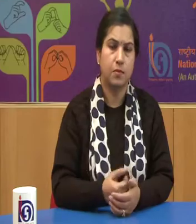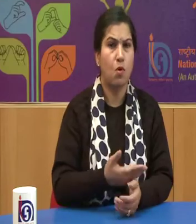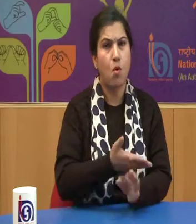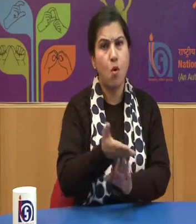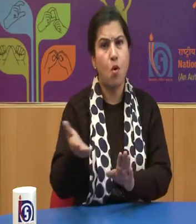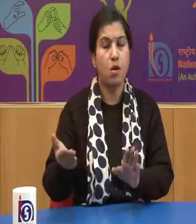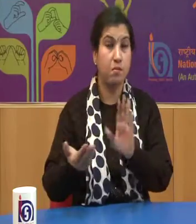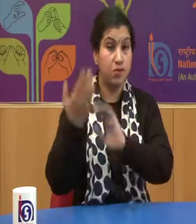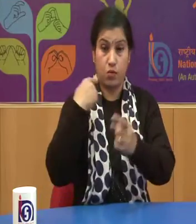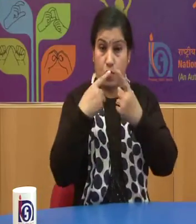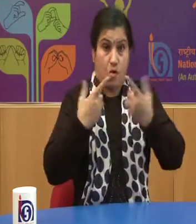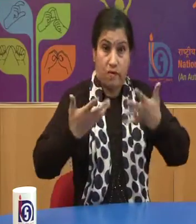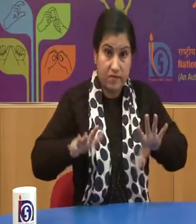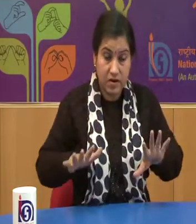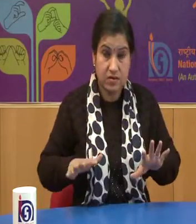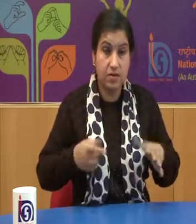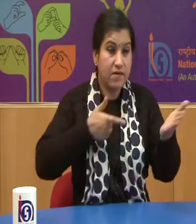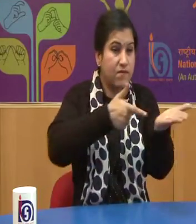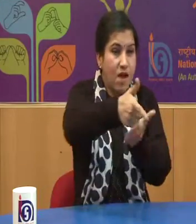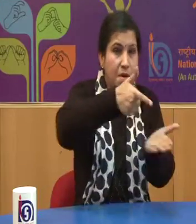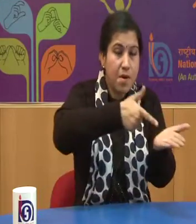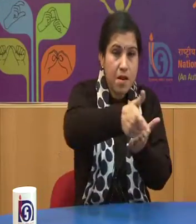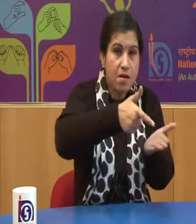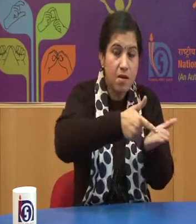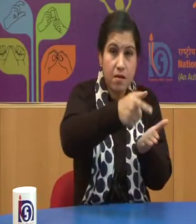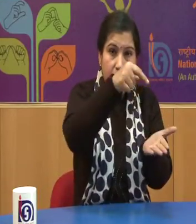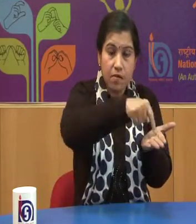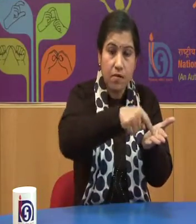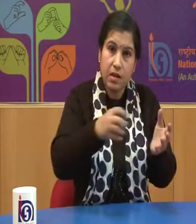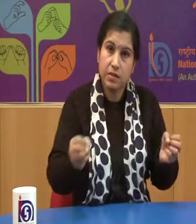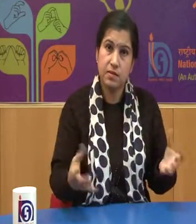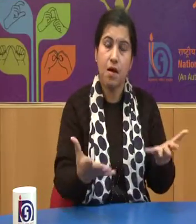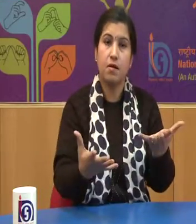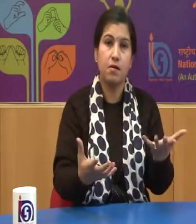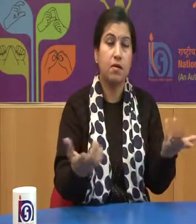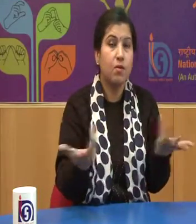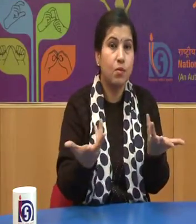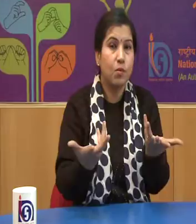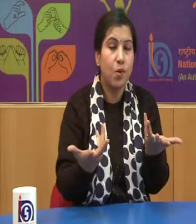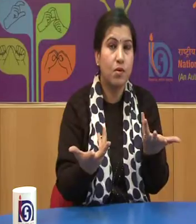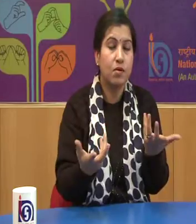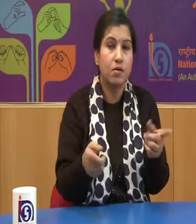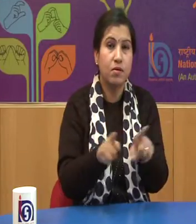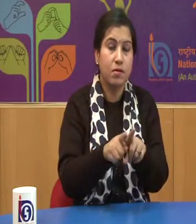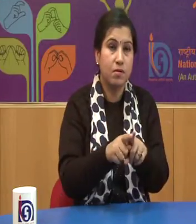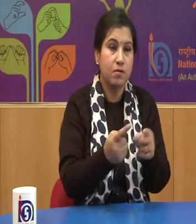As we have already discussed, the farmers started growing commercial crops in order to meet the increased land